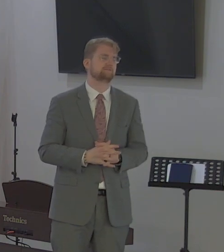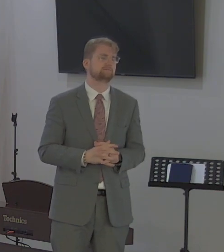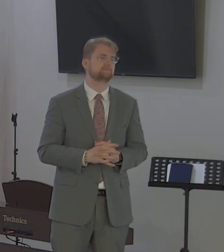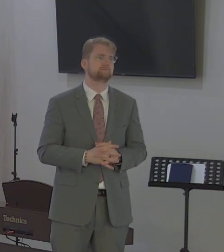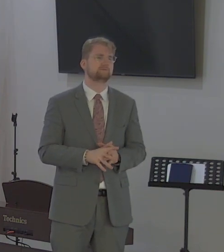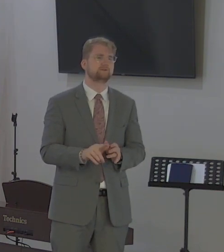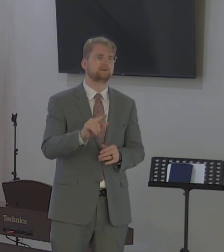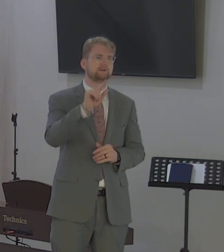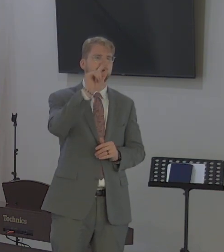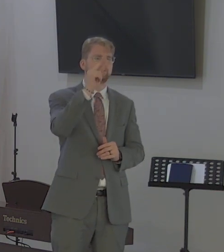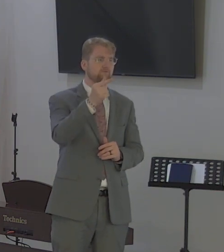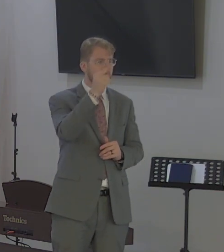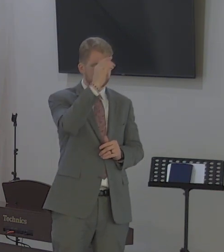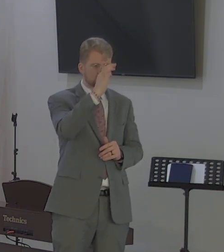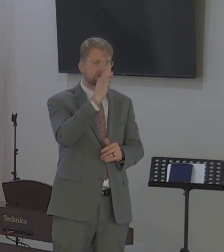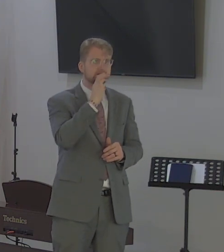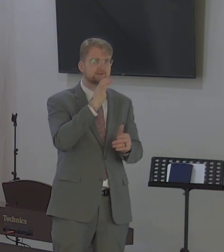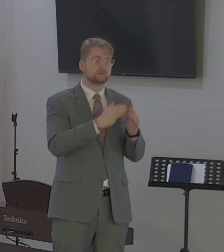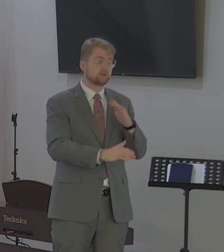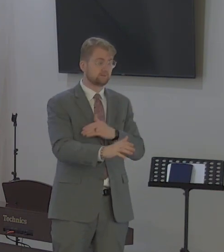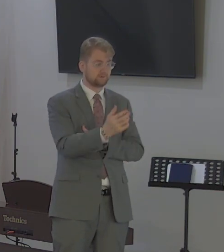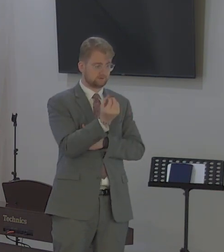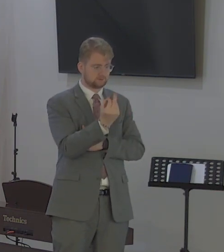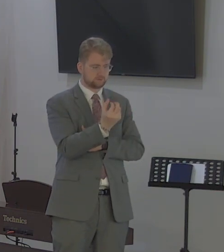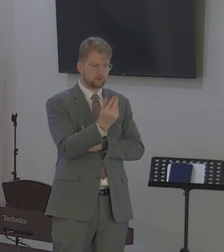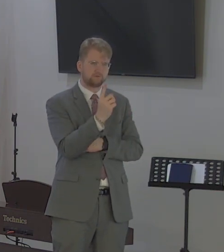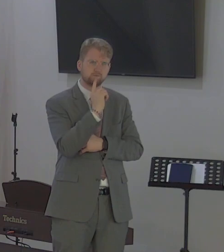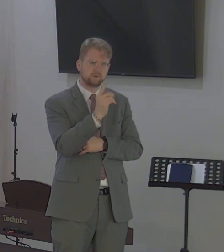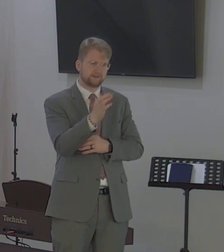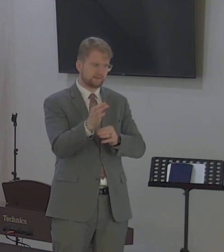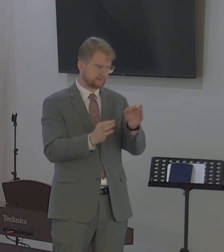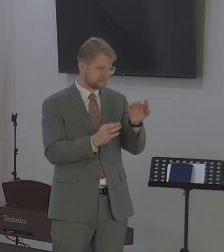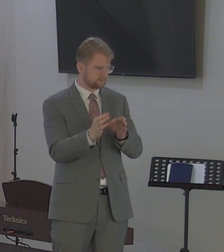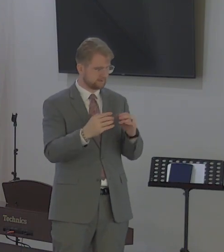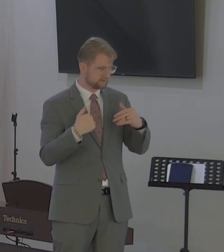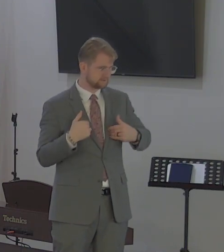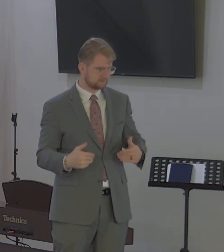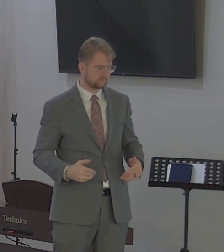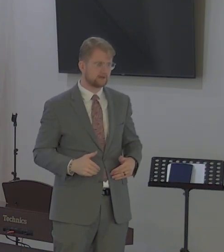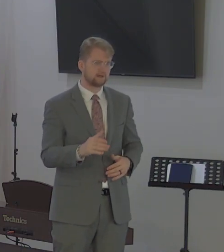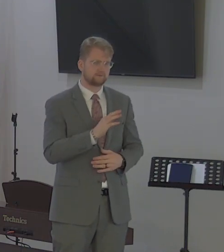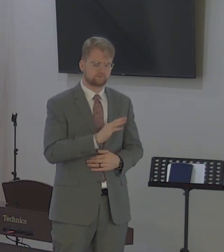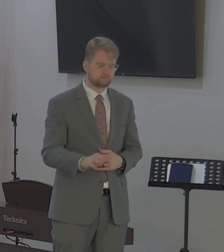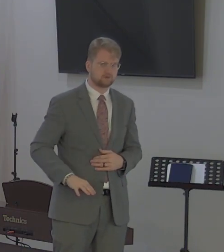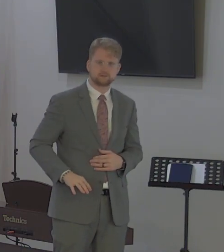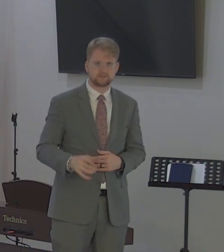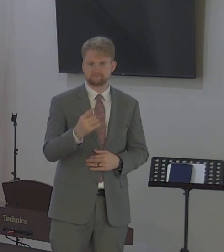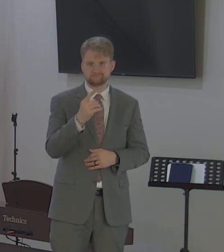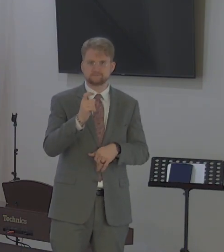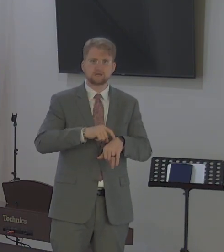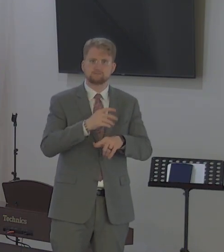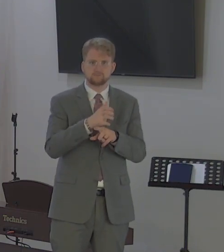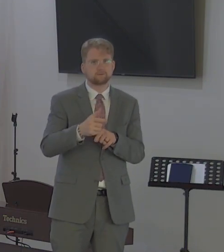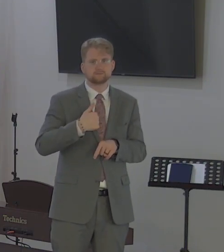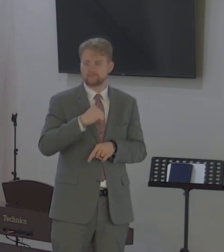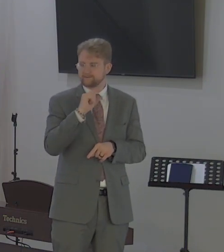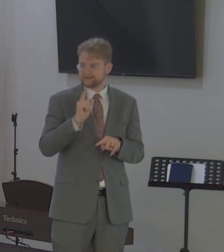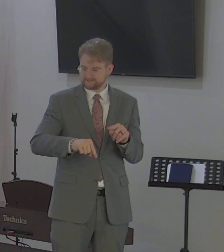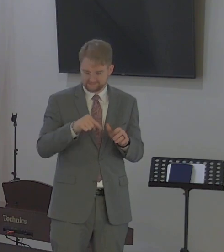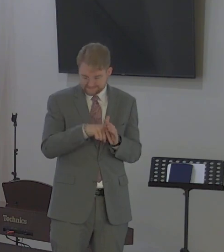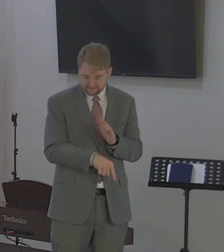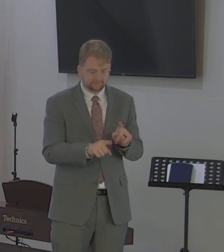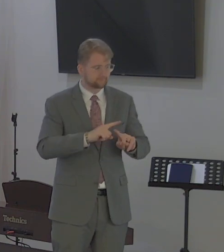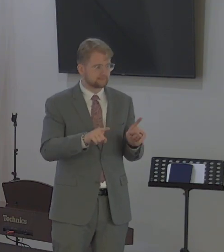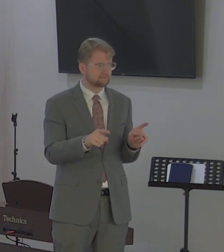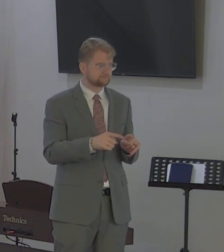1 Corinthians 12 really explains the body of Christ, and it goes into depth. For time, I'm not going to go there, but it says that one that you think